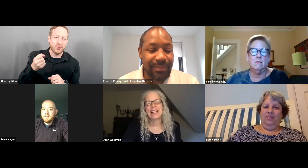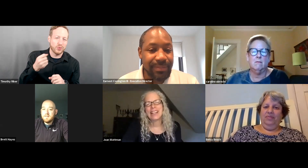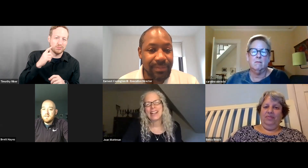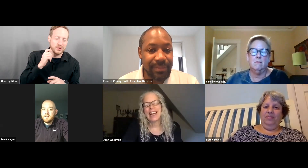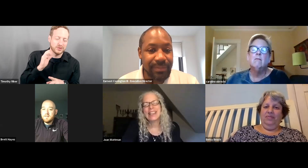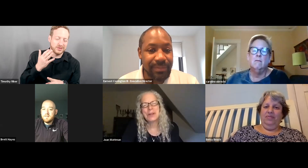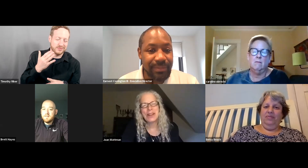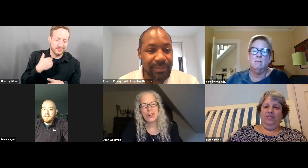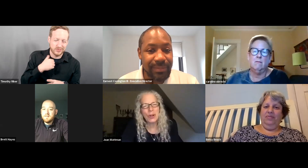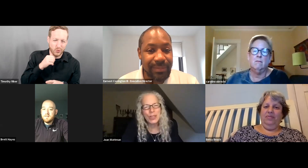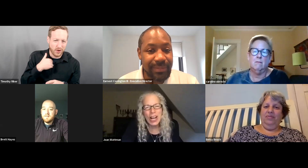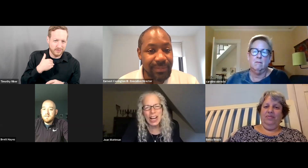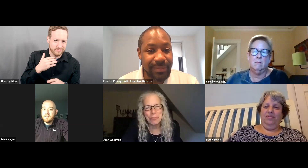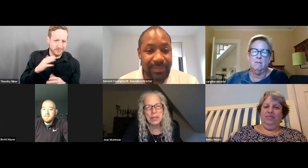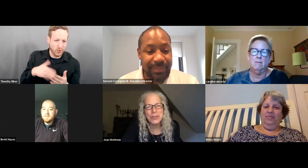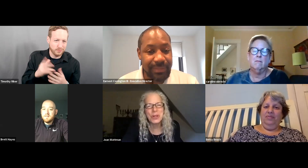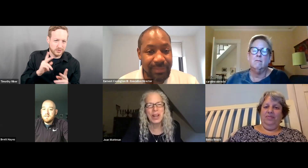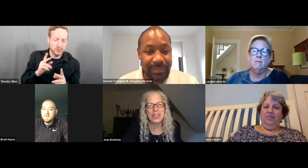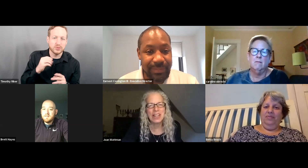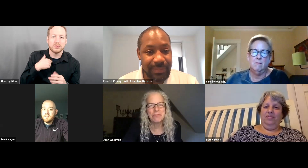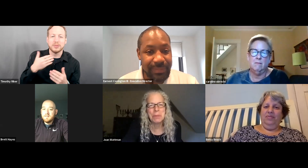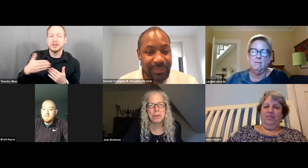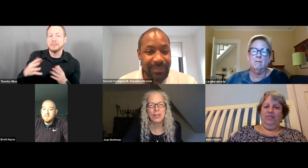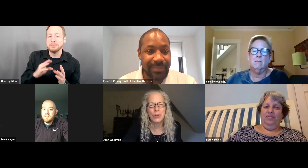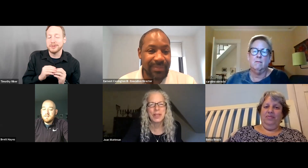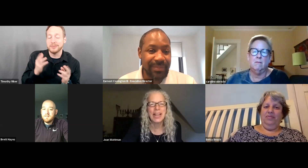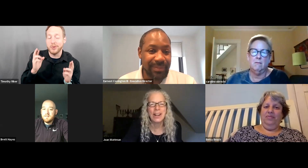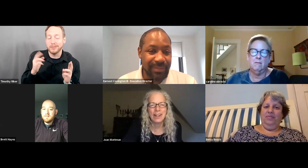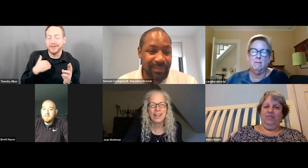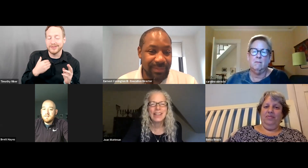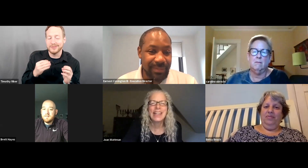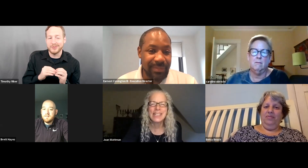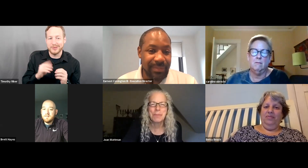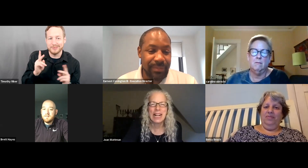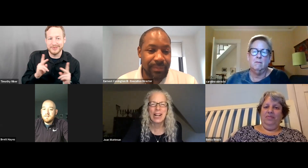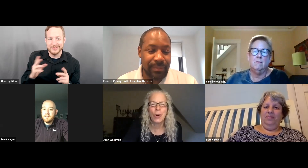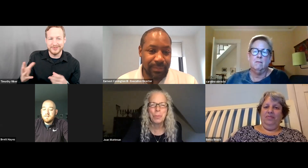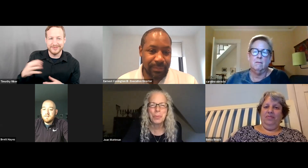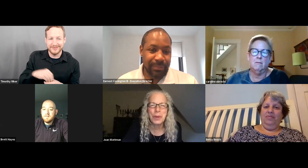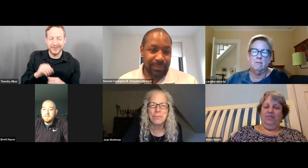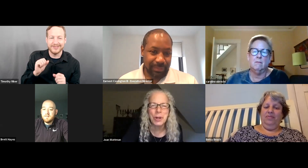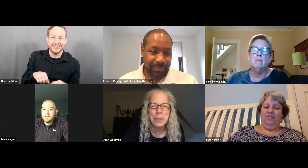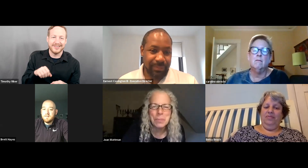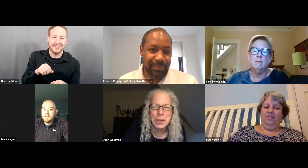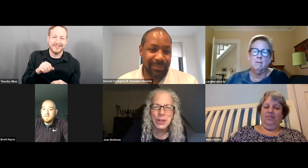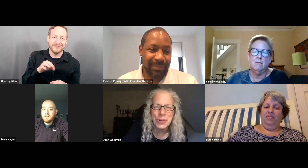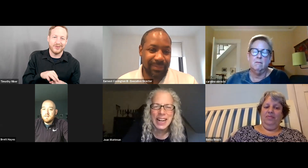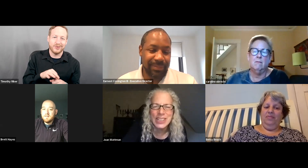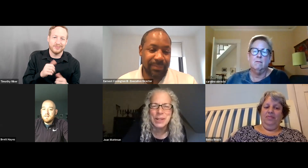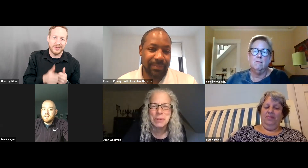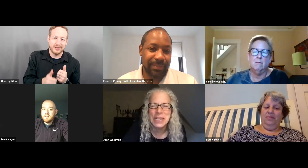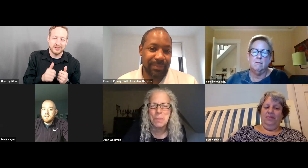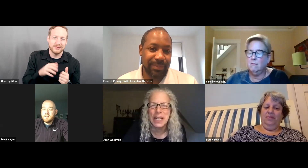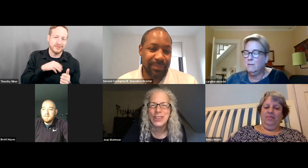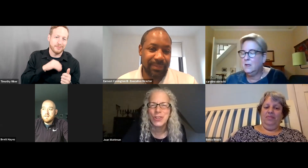saying, I think we have to hold off because we don't have enough people who are there. The next meeting, I hope we have more people who are